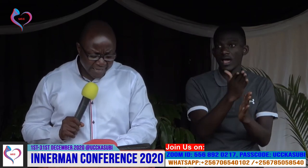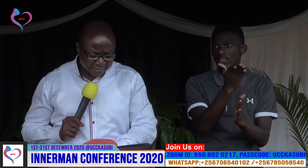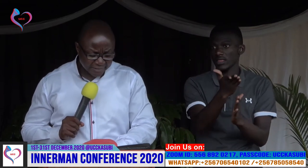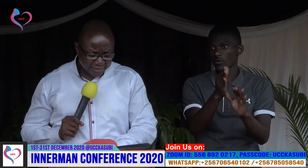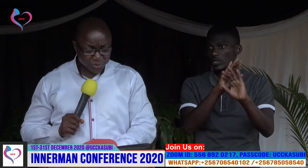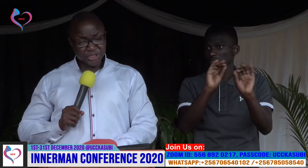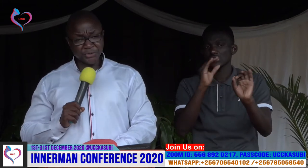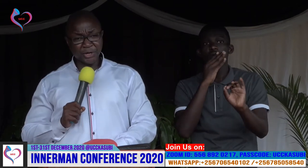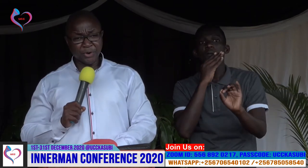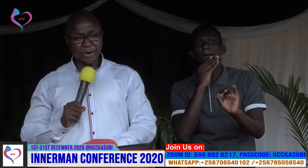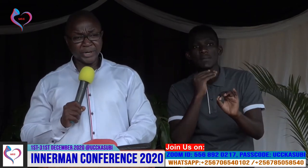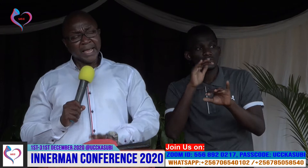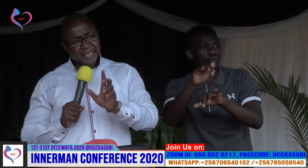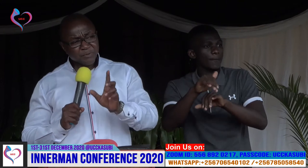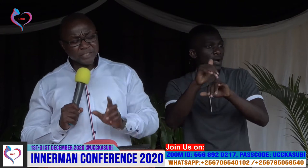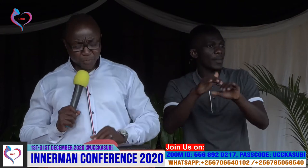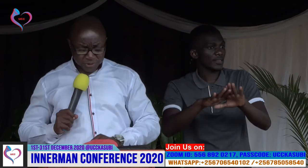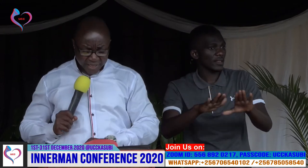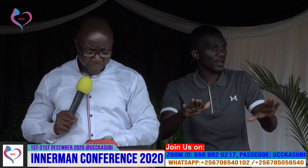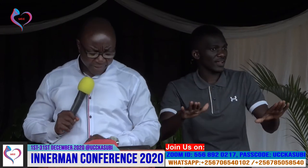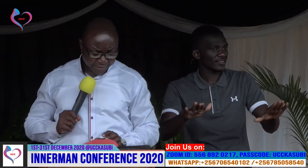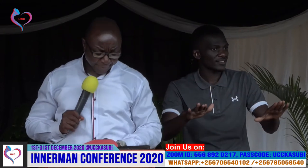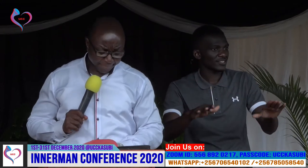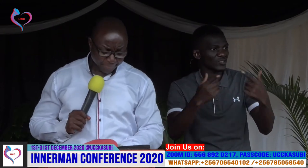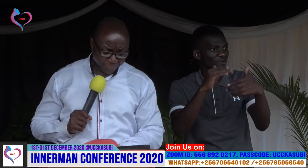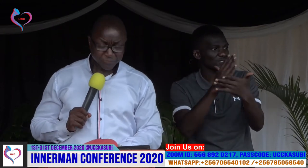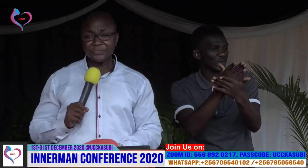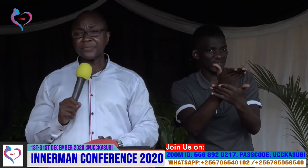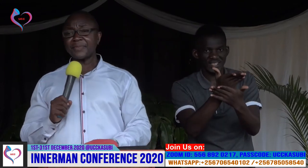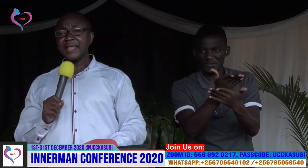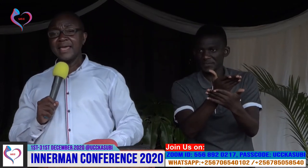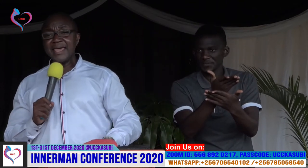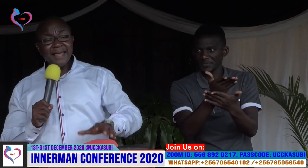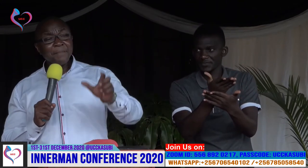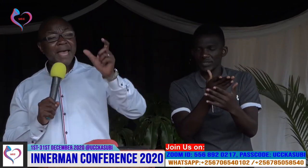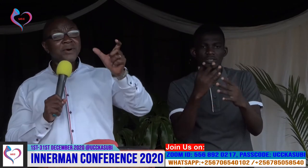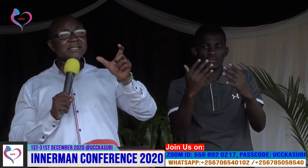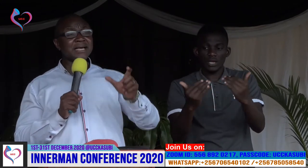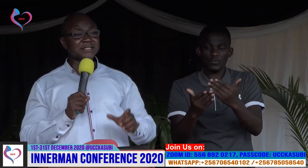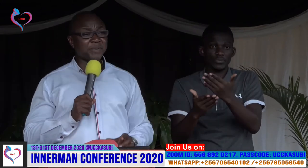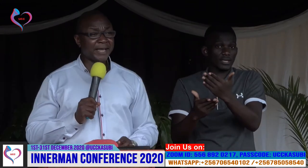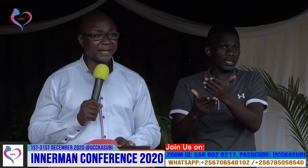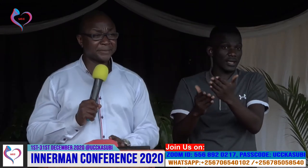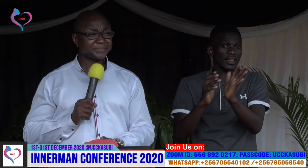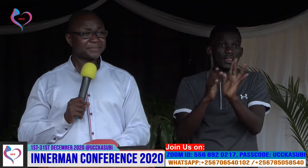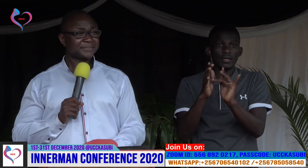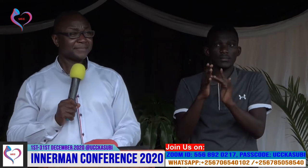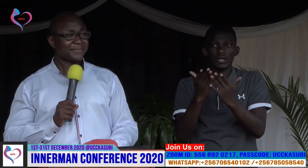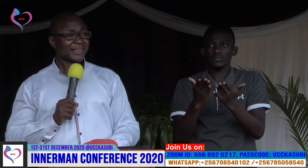man to till the ground. Let's first pause there a bit. So let's come out. Here the Bible is